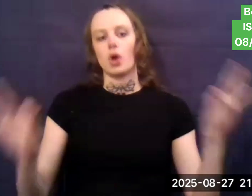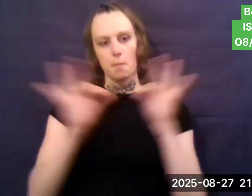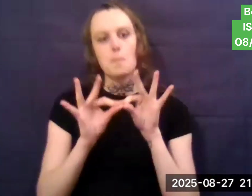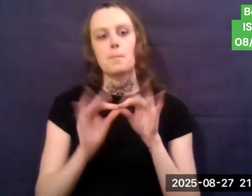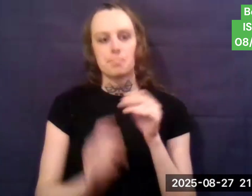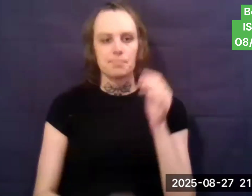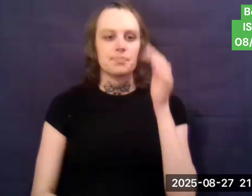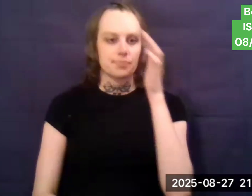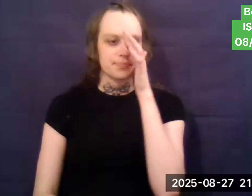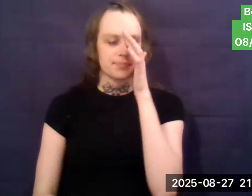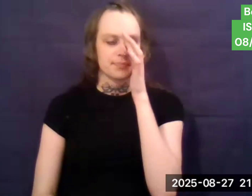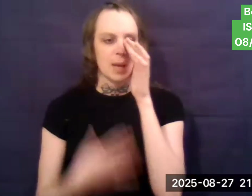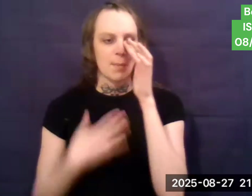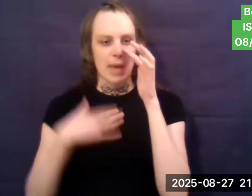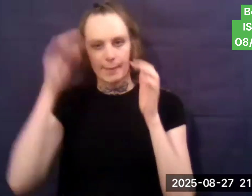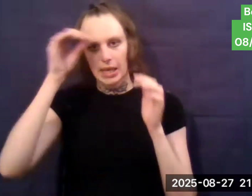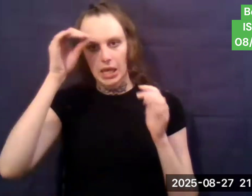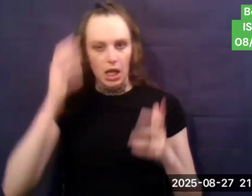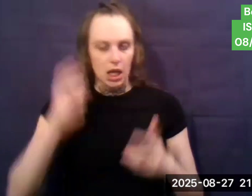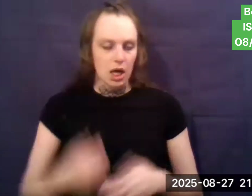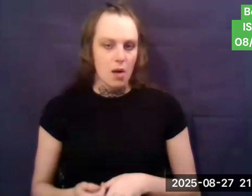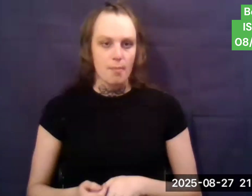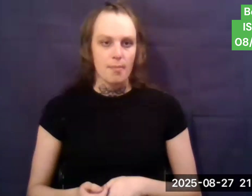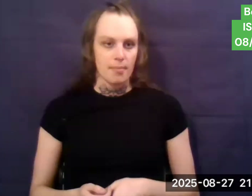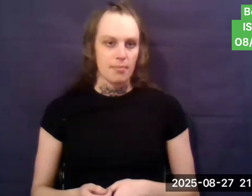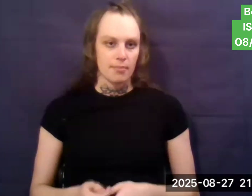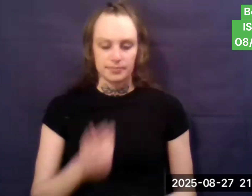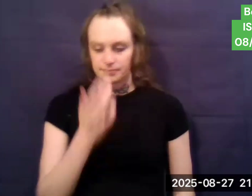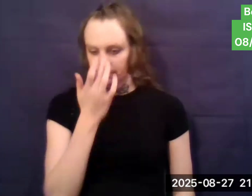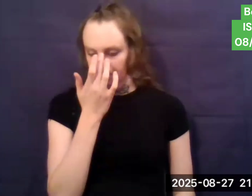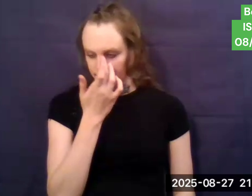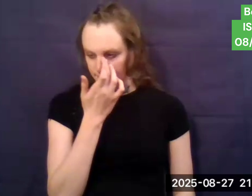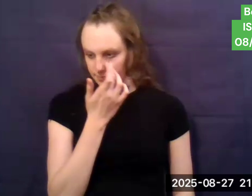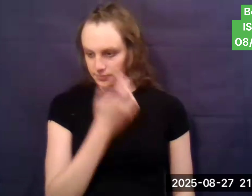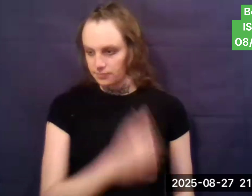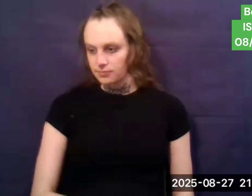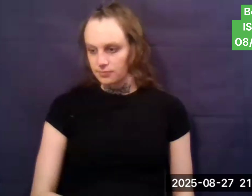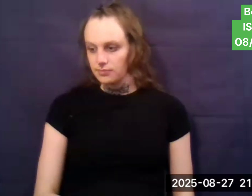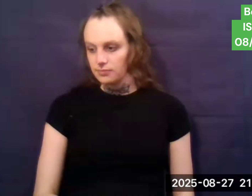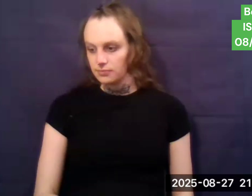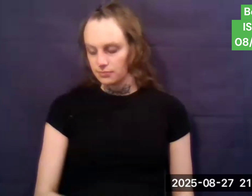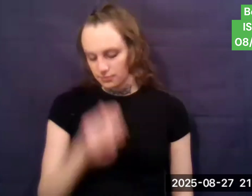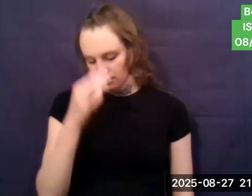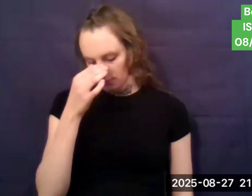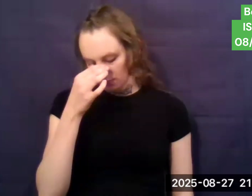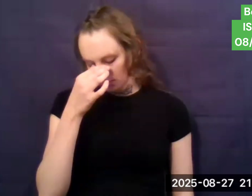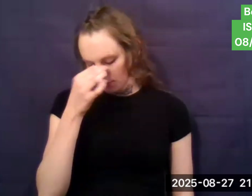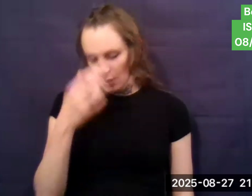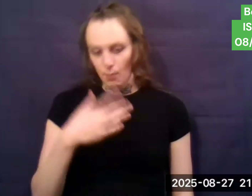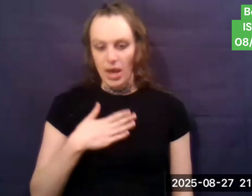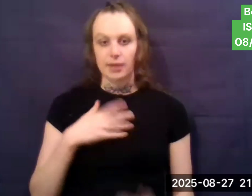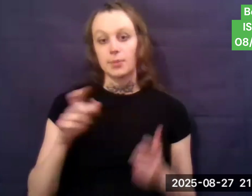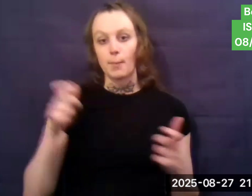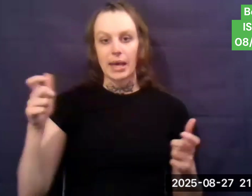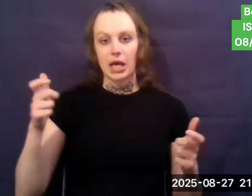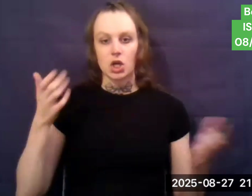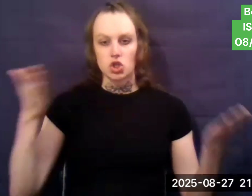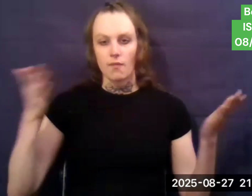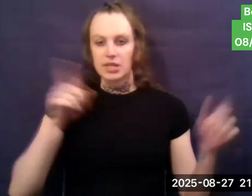Um, so like my big service commitments are, as Storm said, we have a bid committee